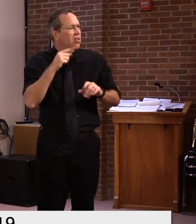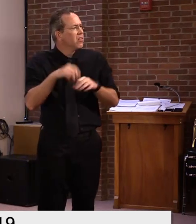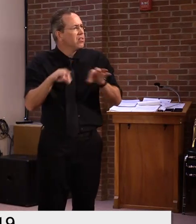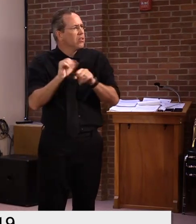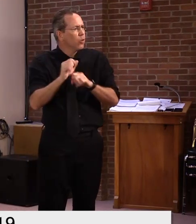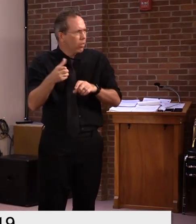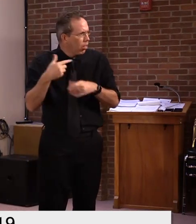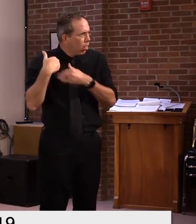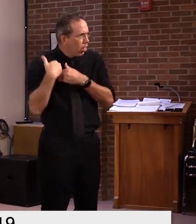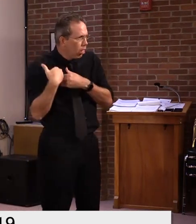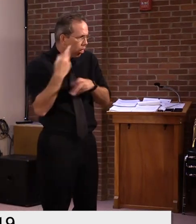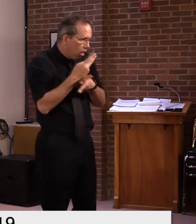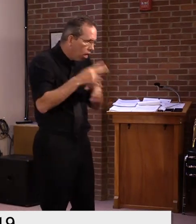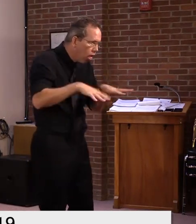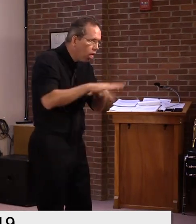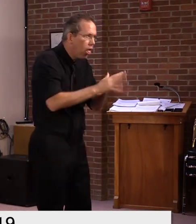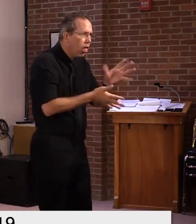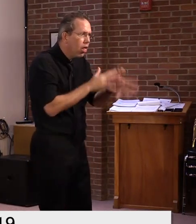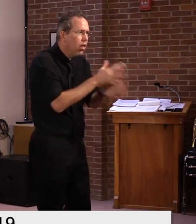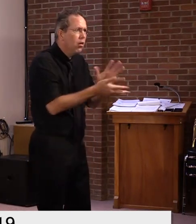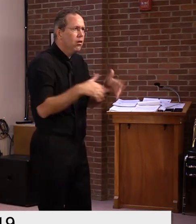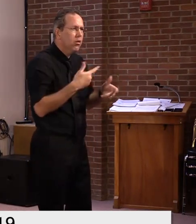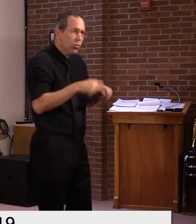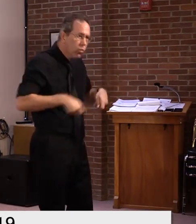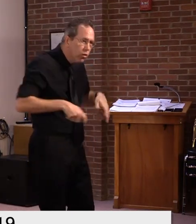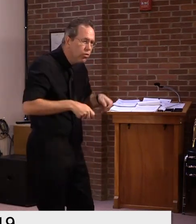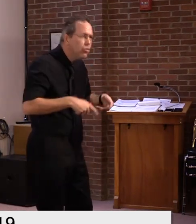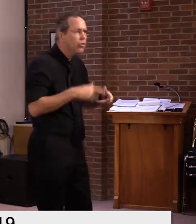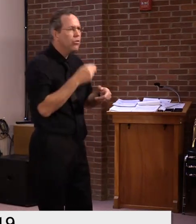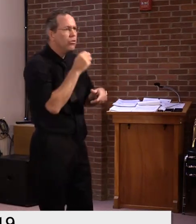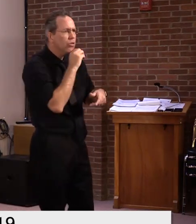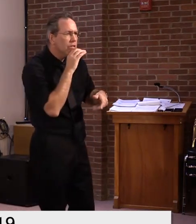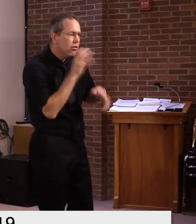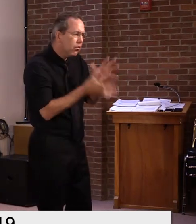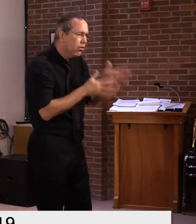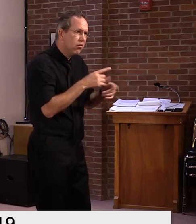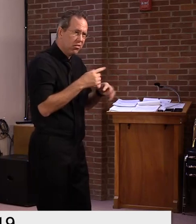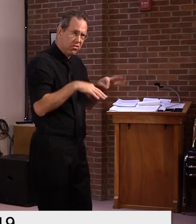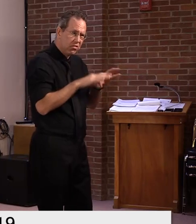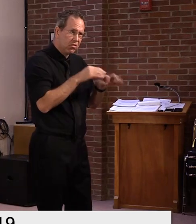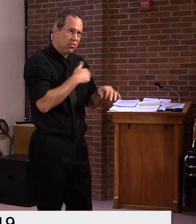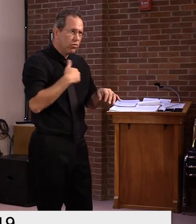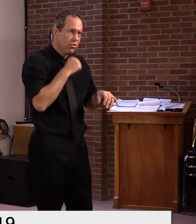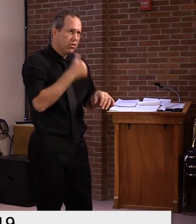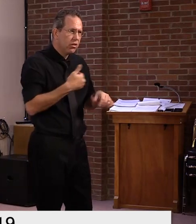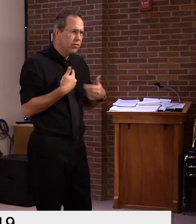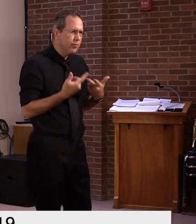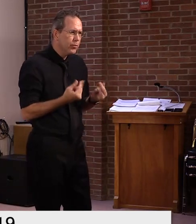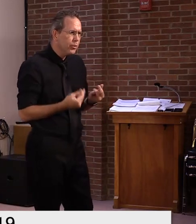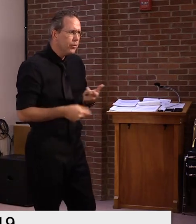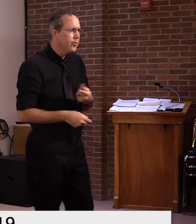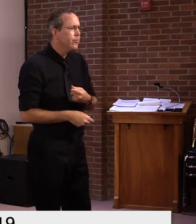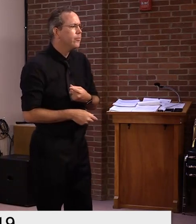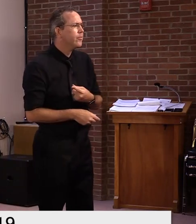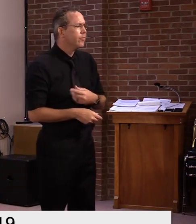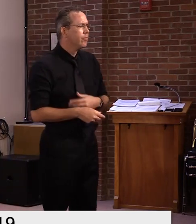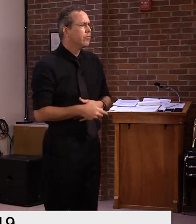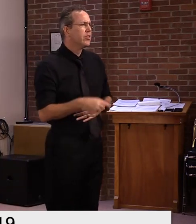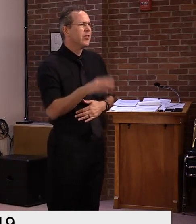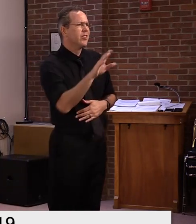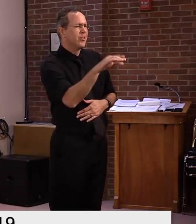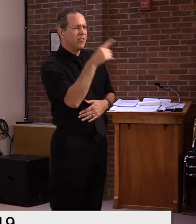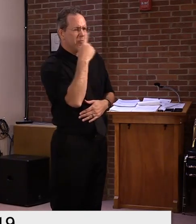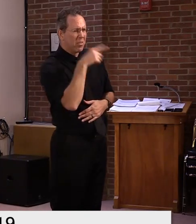Hey, John, could you have your listener contact me? This is Mike Smith. Could you have your listener contact me? Because there